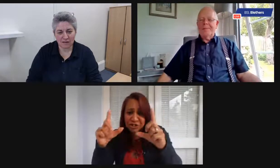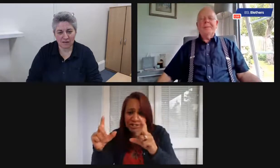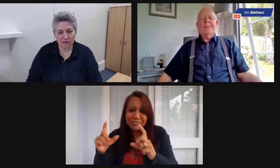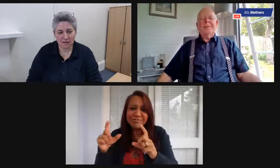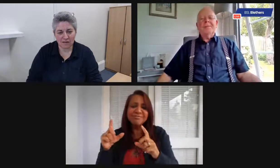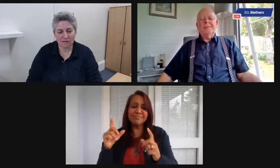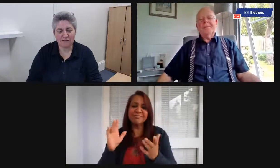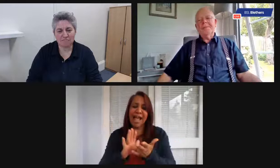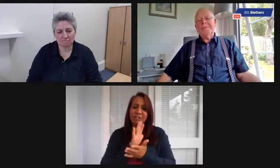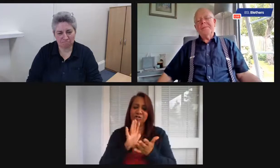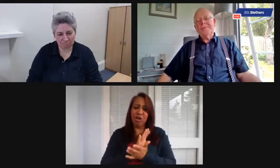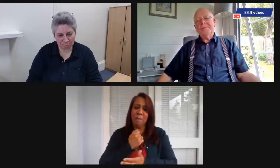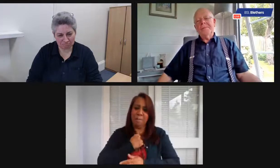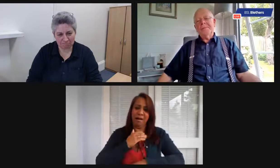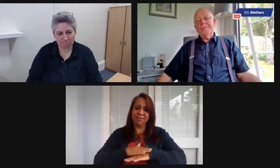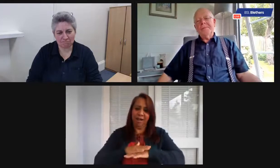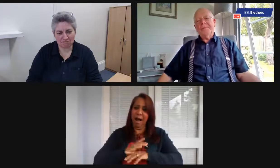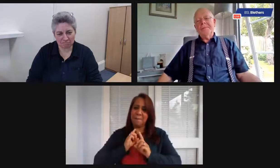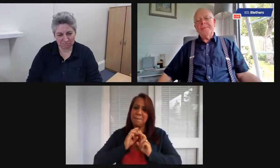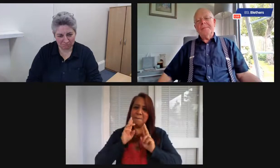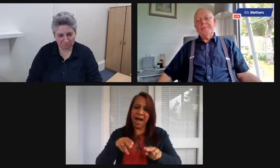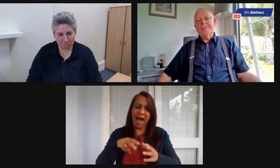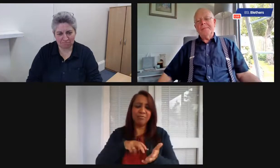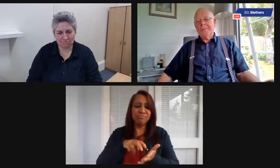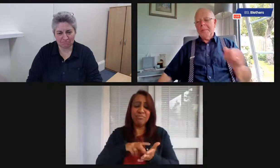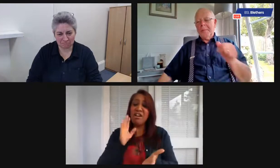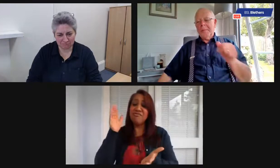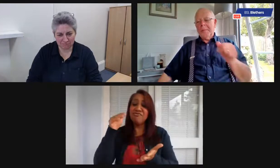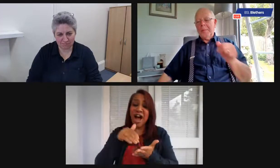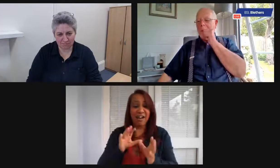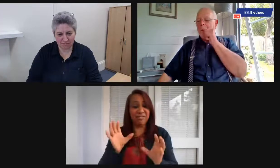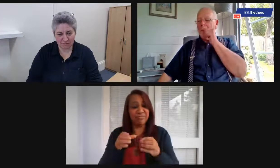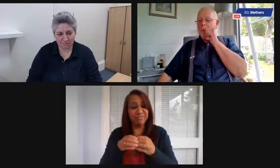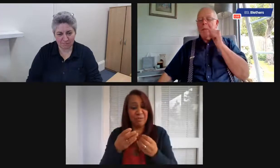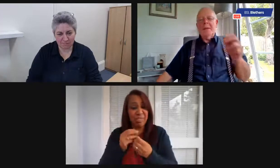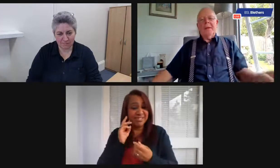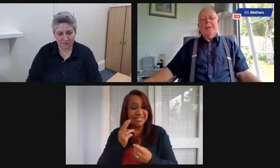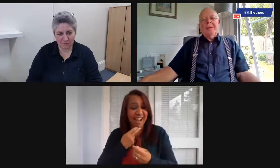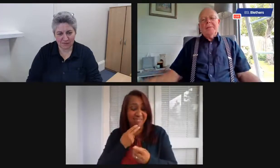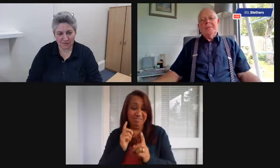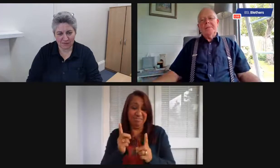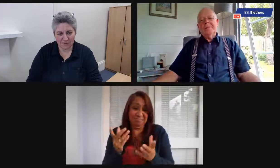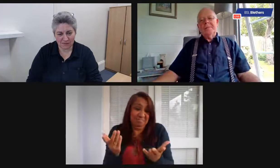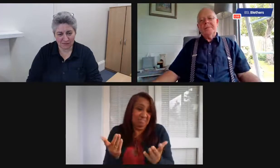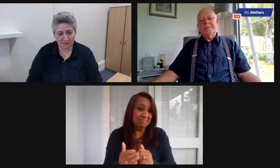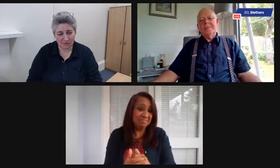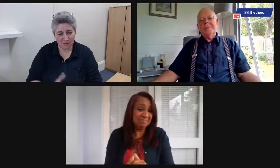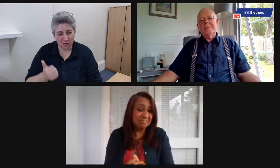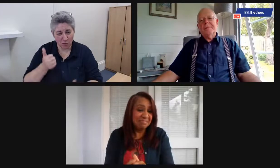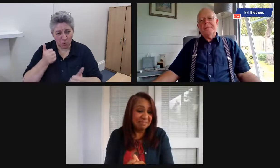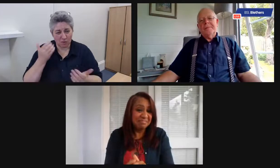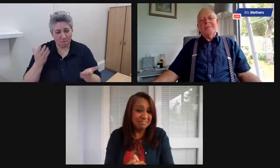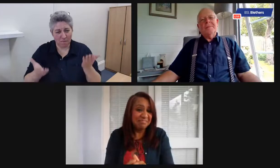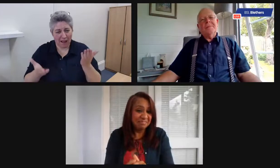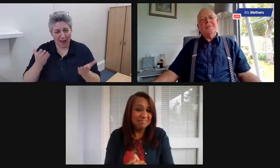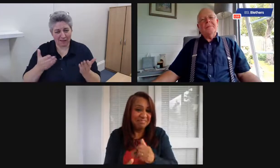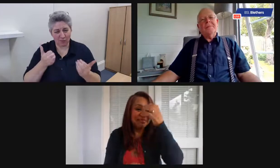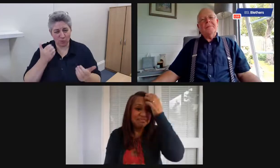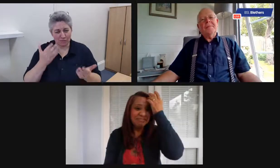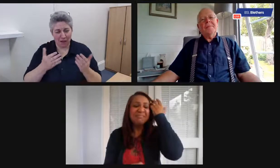back. And we did that, soaked in the atmosphere, took lots of pictures, and then arrived back with